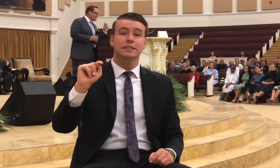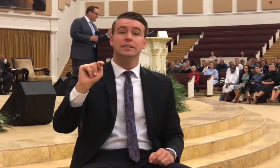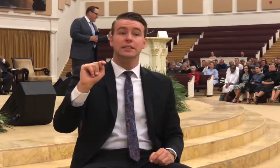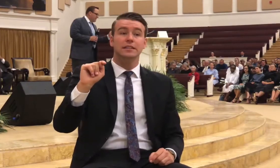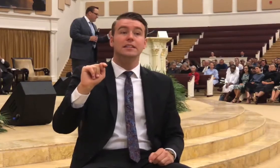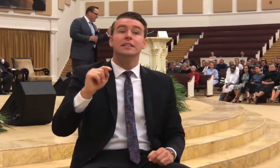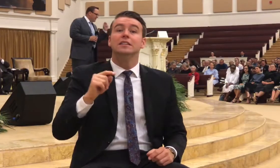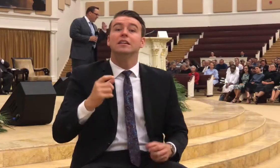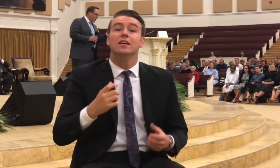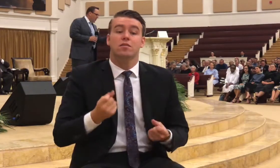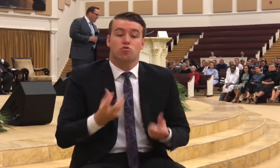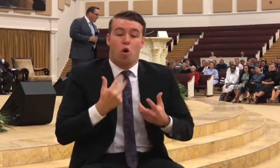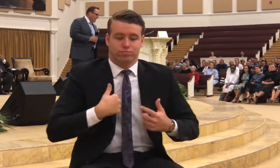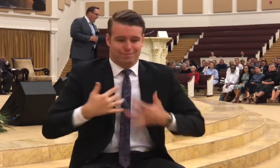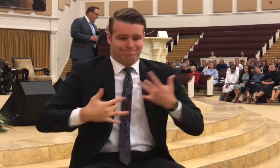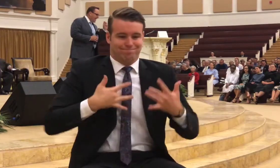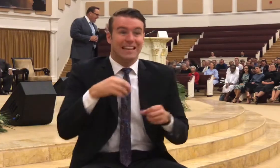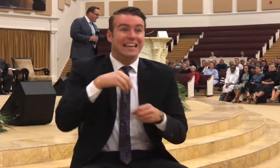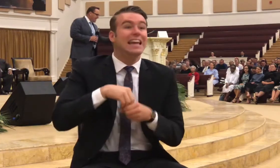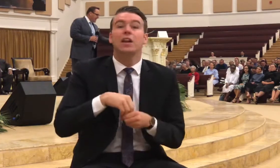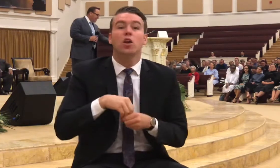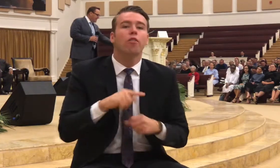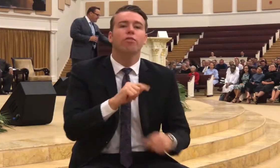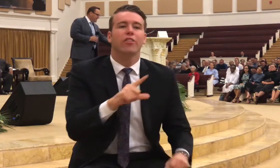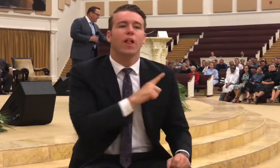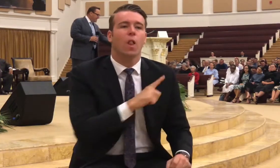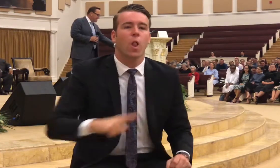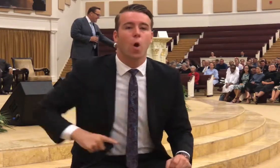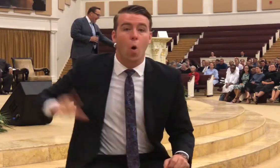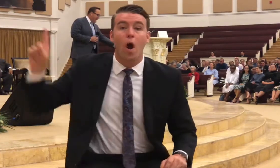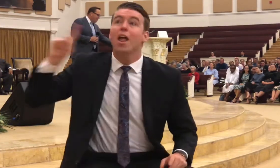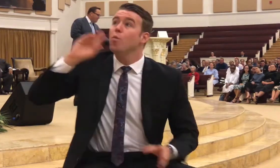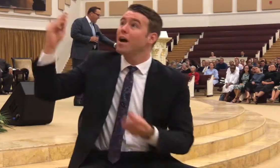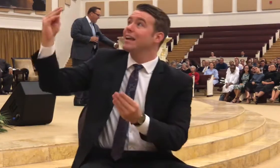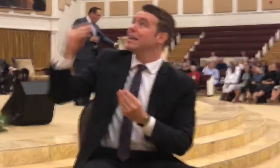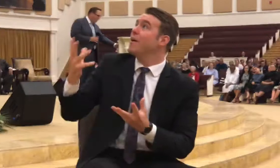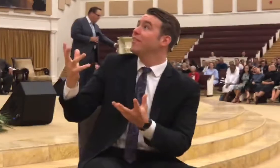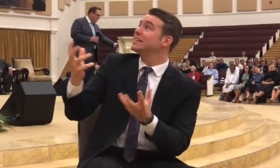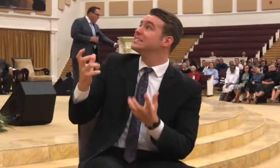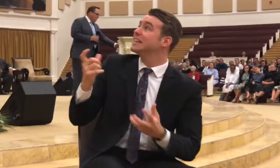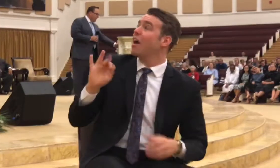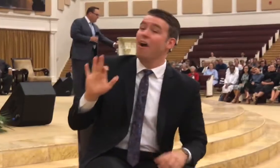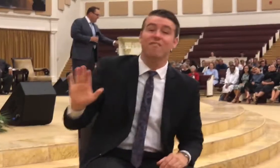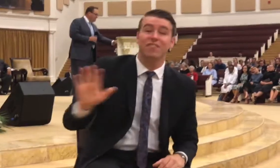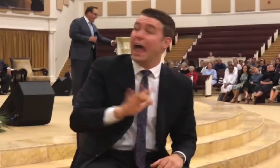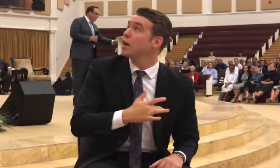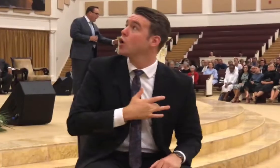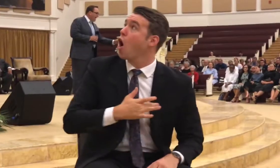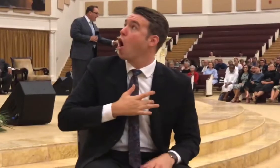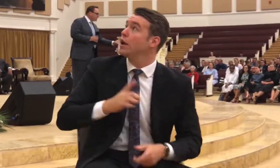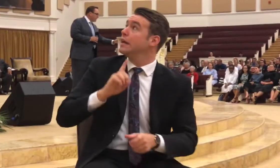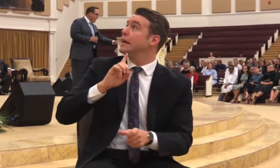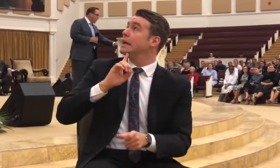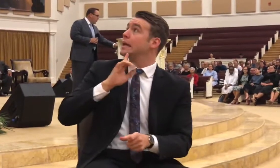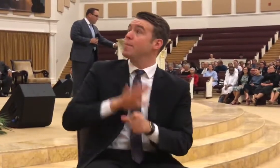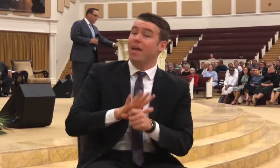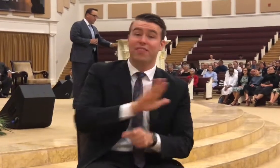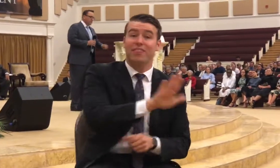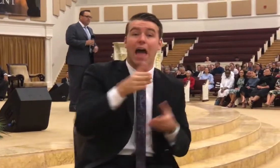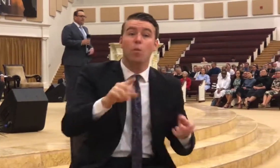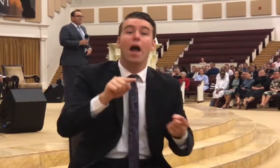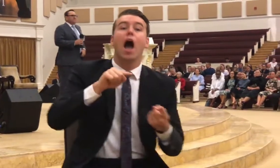Delight thyself in the Lord, and he shall give thee the desire of thine heart. Commit thy way unto the